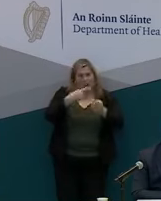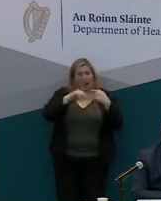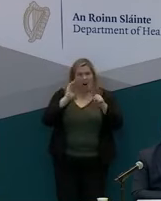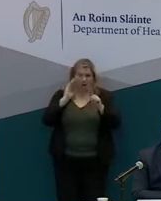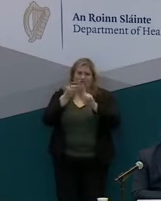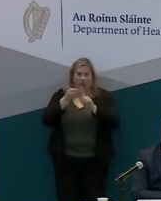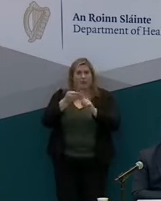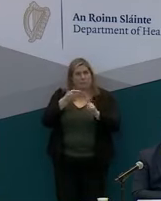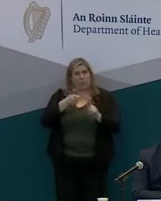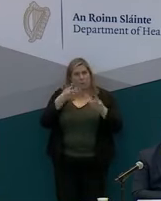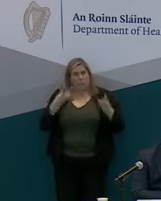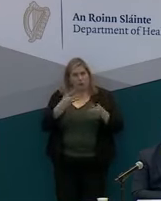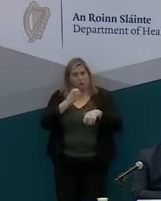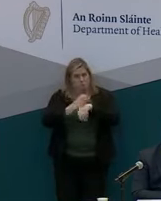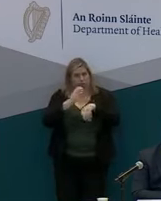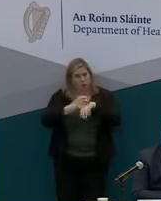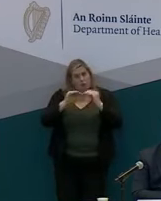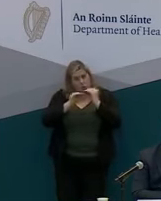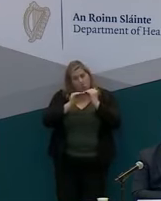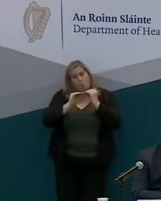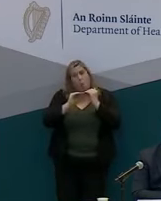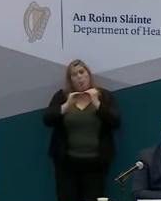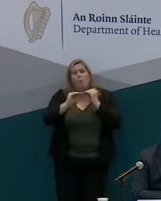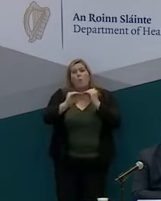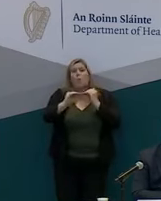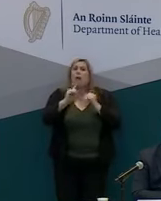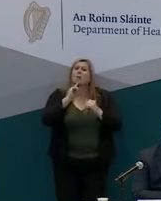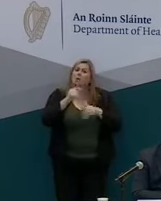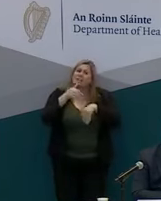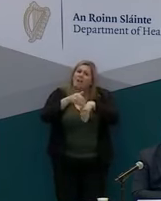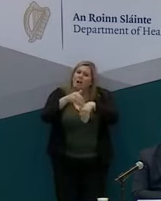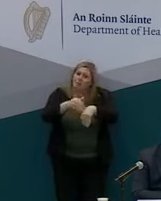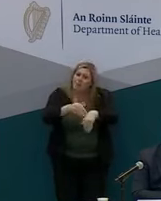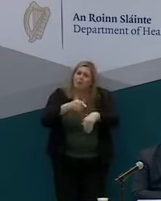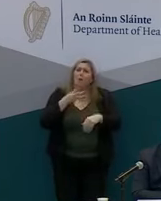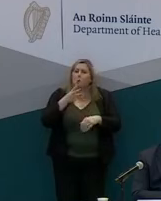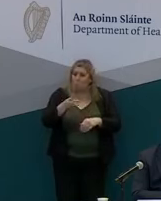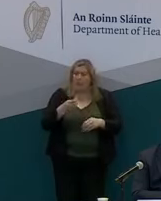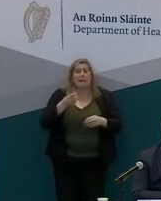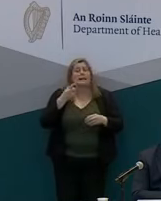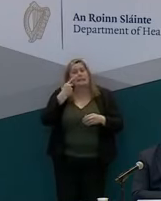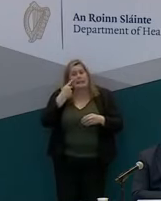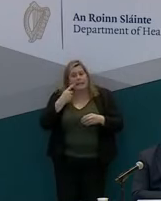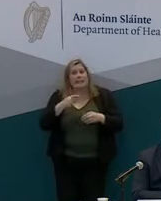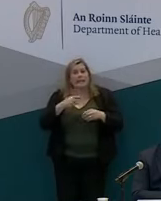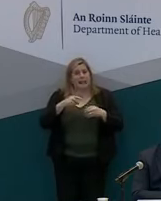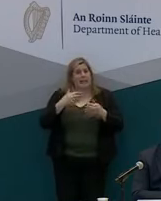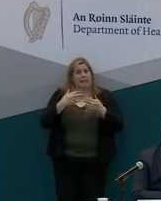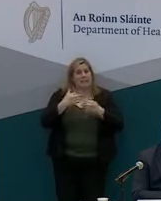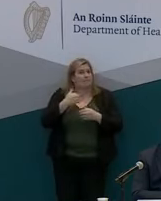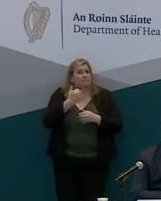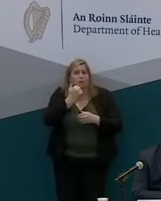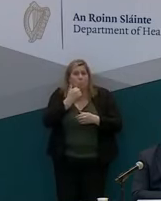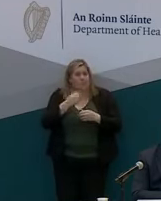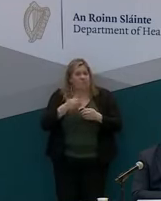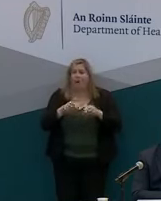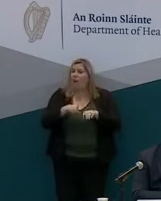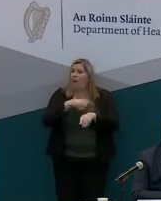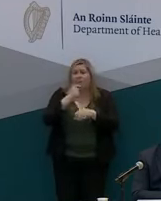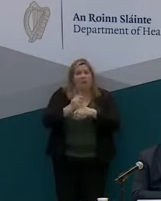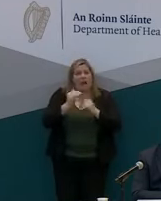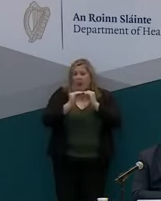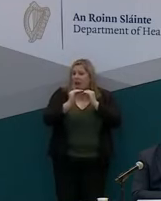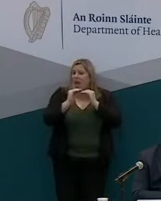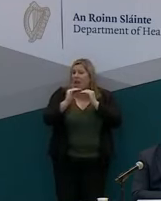cases low. But as a consequence of that, you're going to be seeing cases for a very long period of time if nothing else changes. So the notion